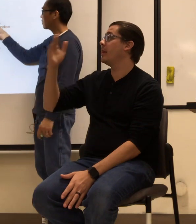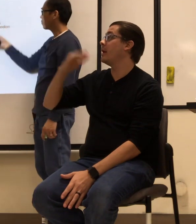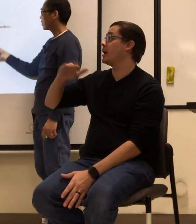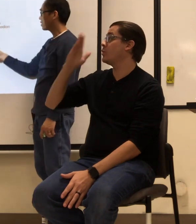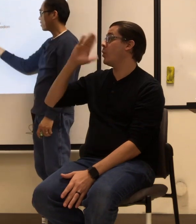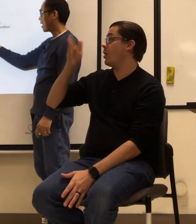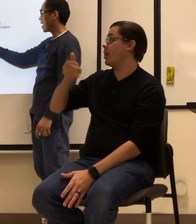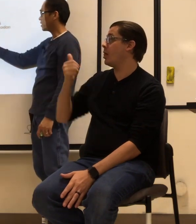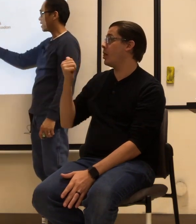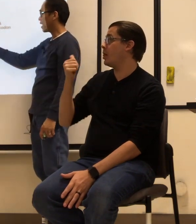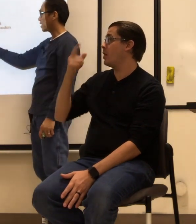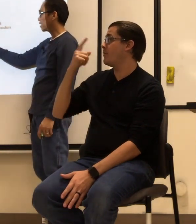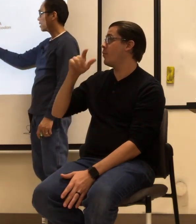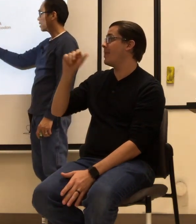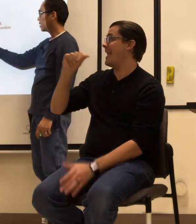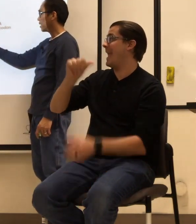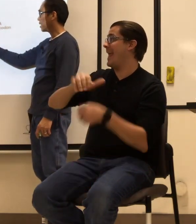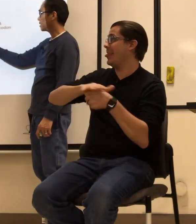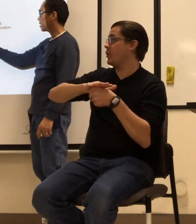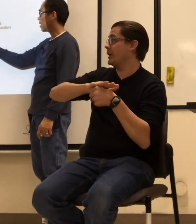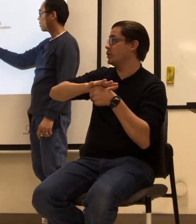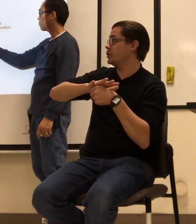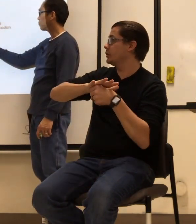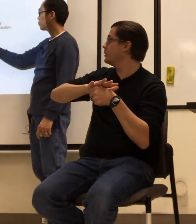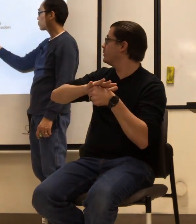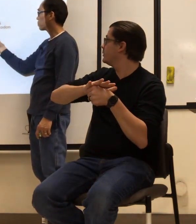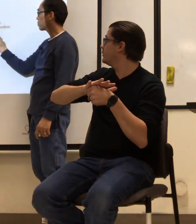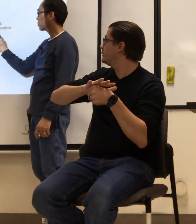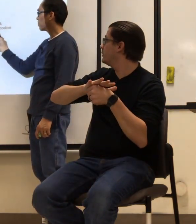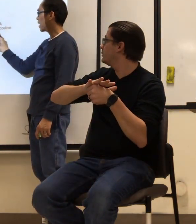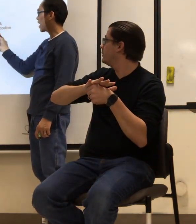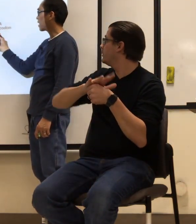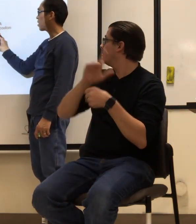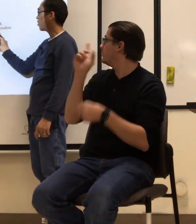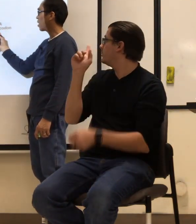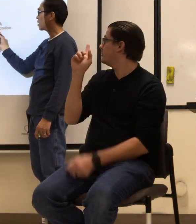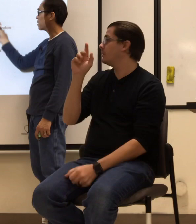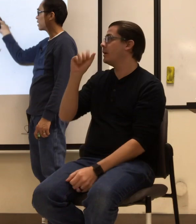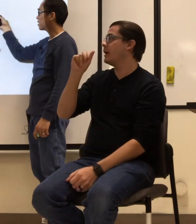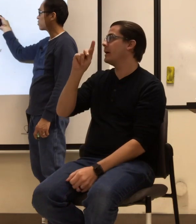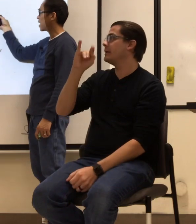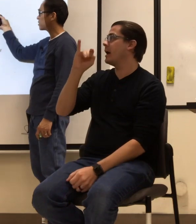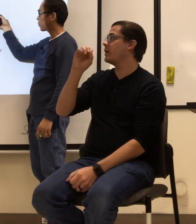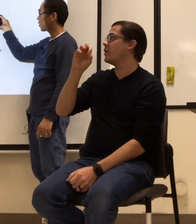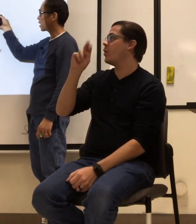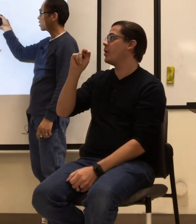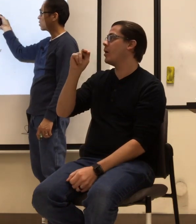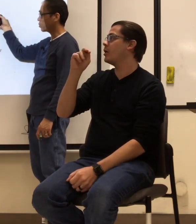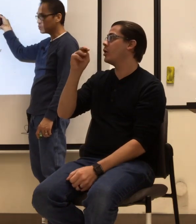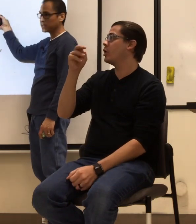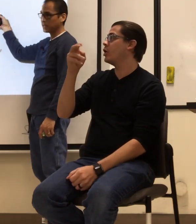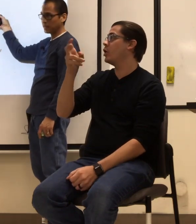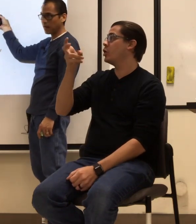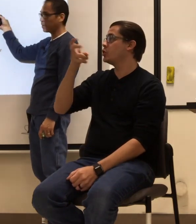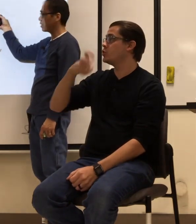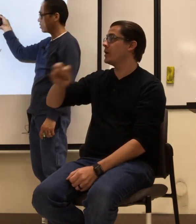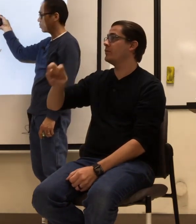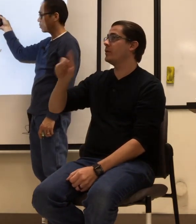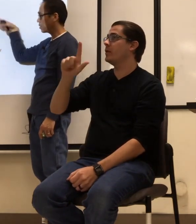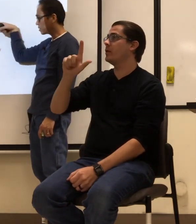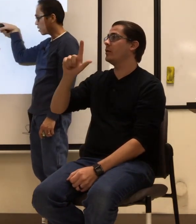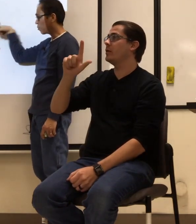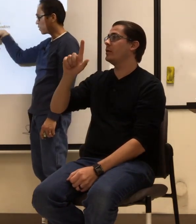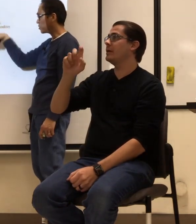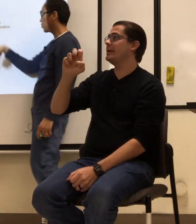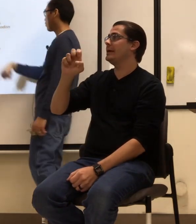in to the A site is the anticodon transferring leucine,